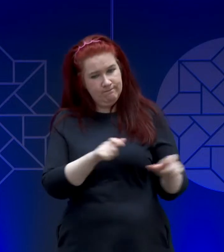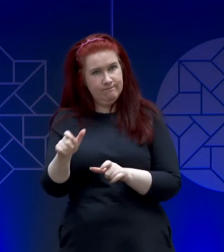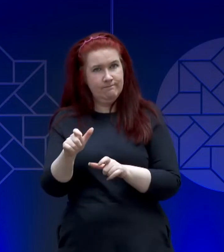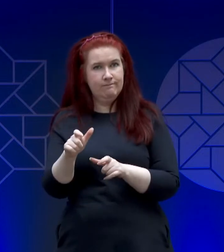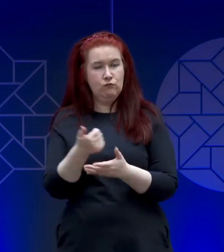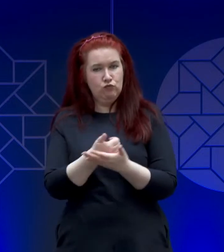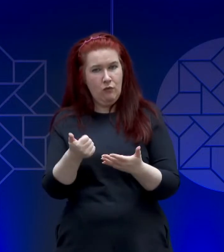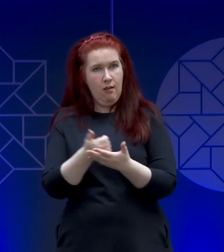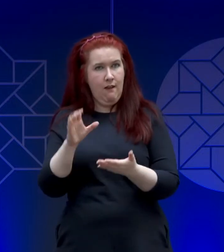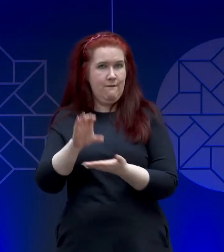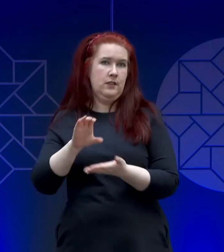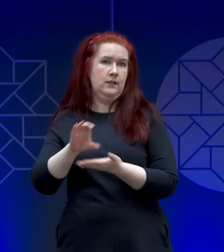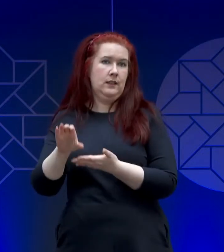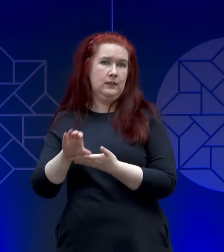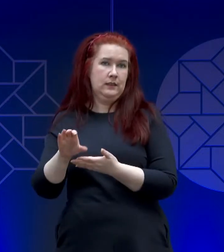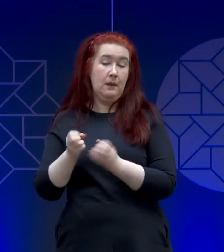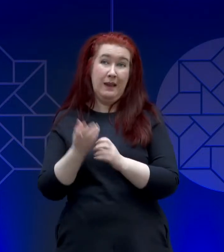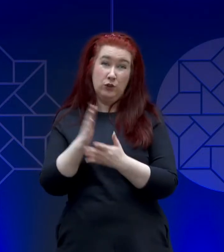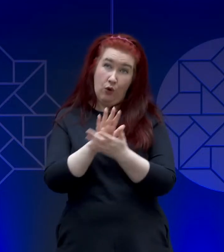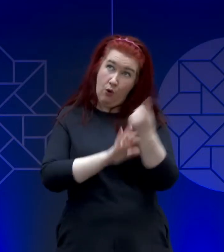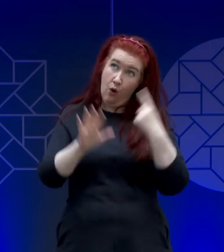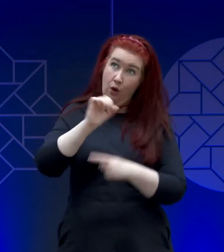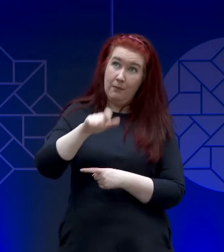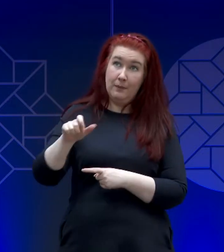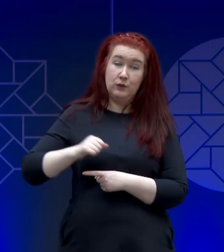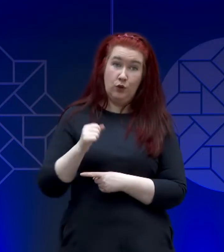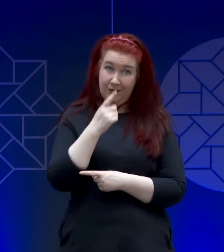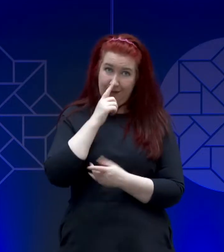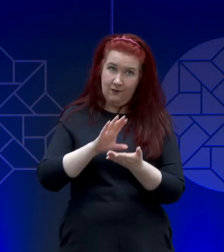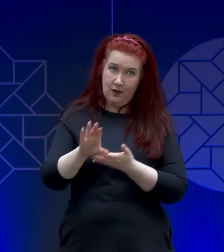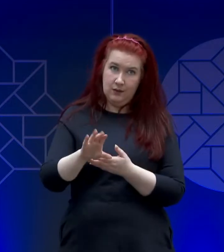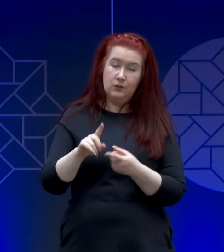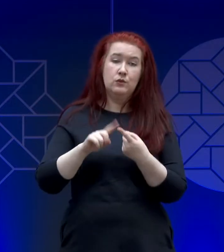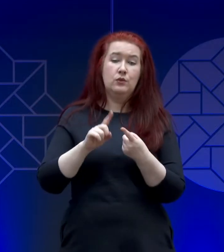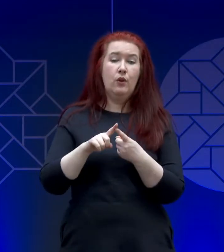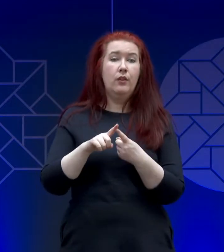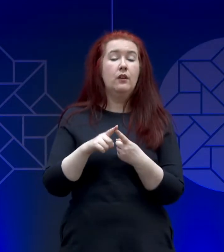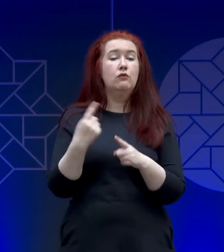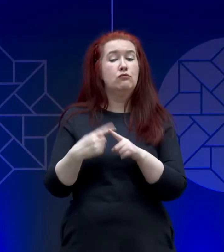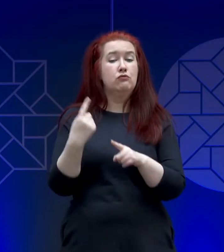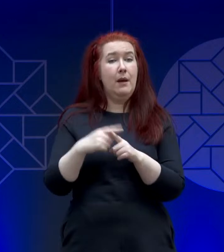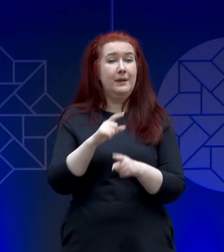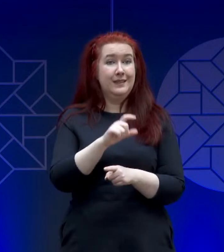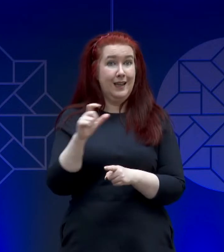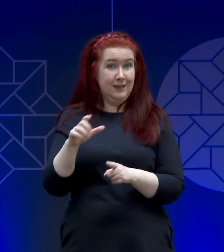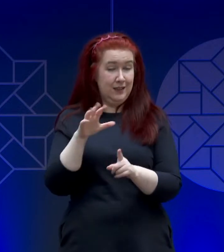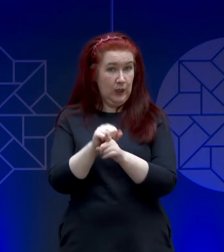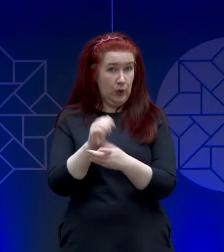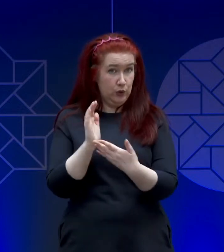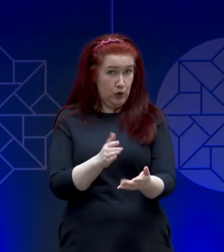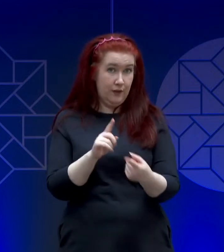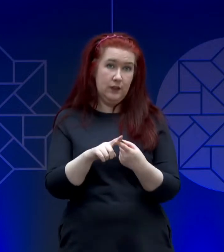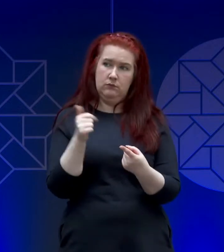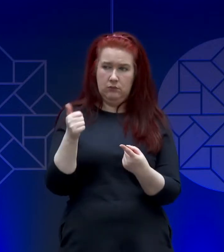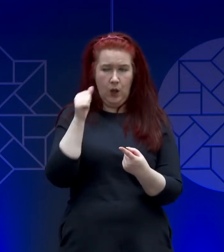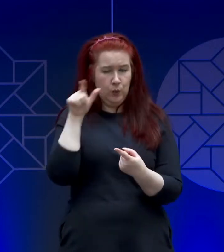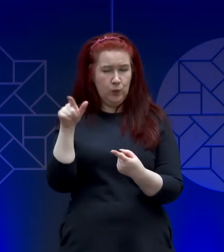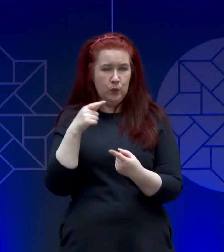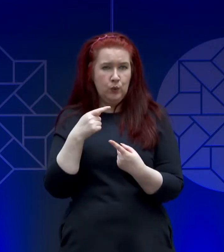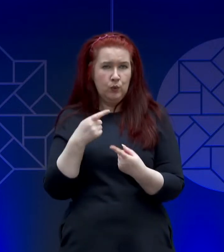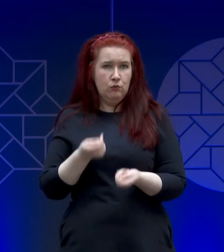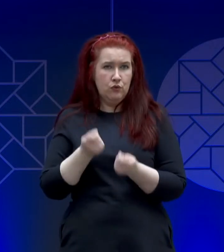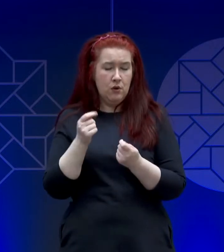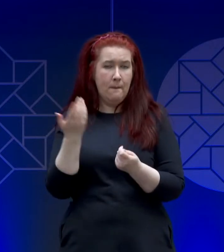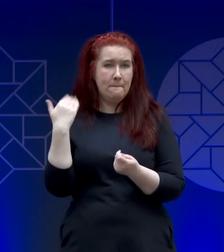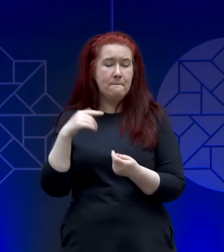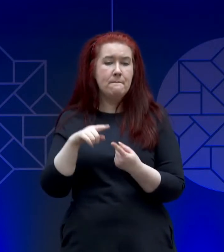that every person in Scotland can access them? And the two I want to mention are the rapid cancer diagnostic services, which I know you've mentioned earlier, which we really